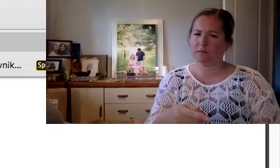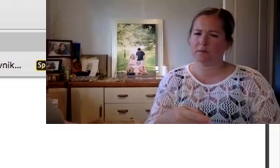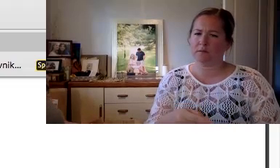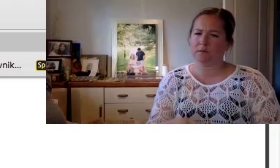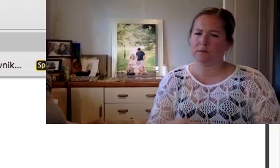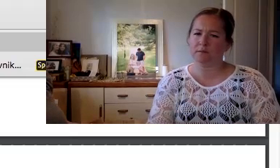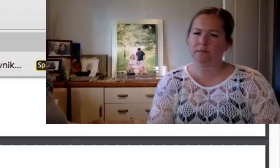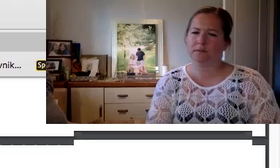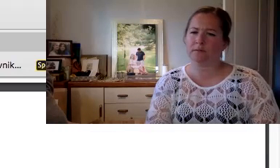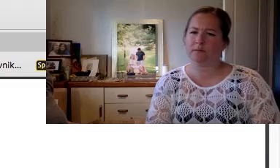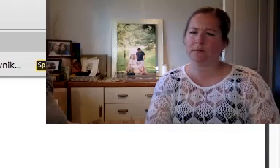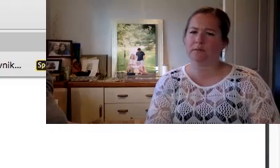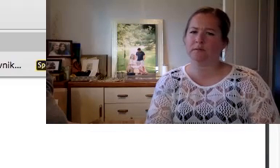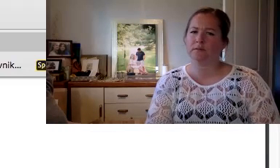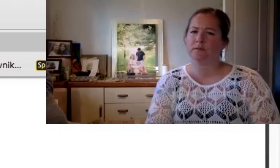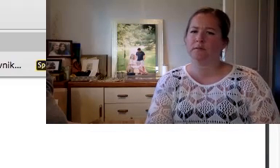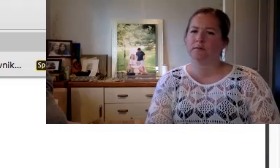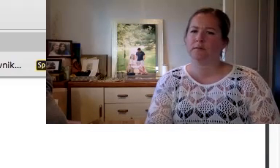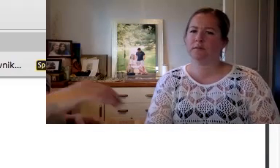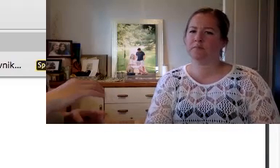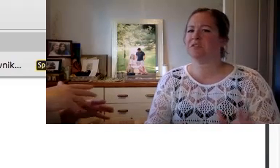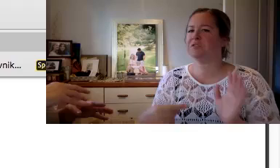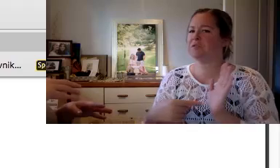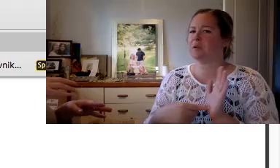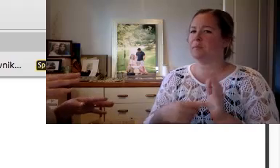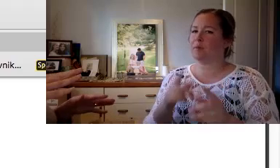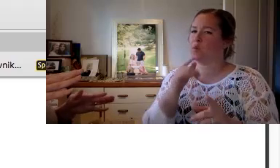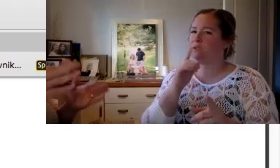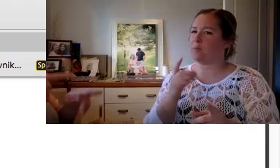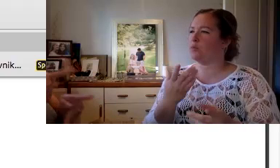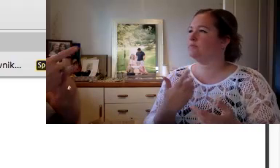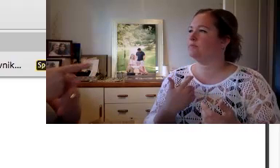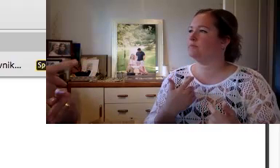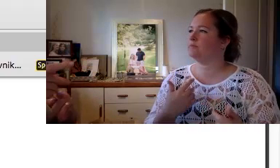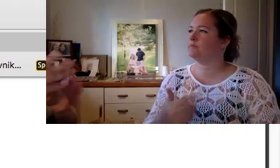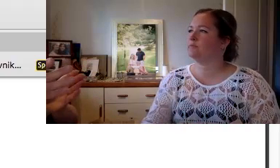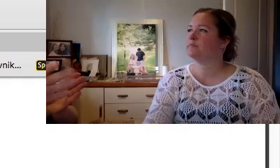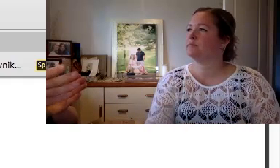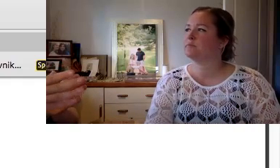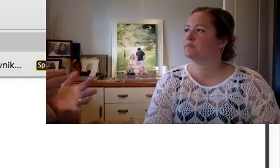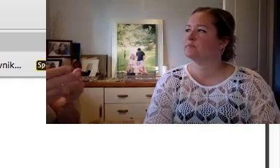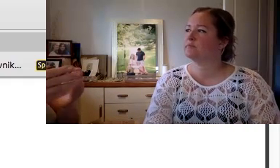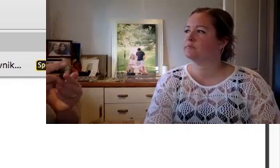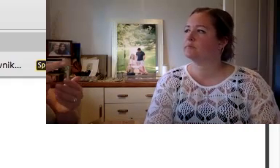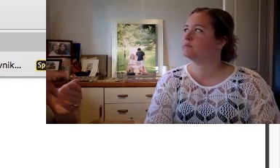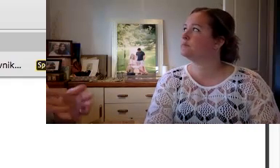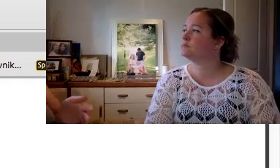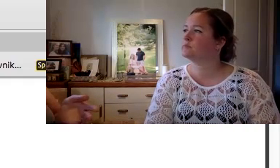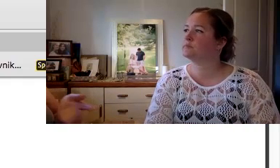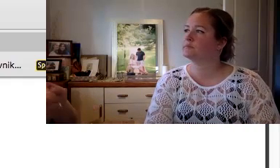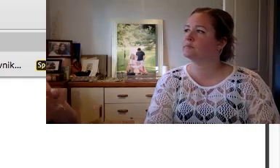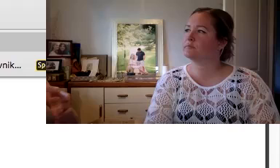So now we'll kind of go through the phrases and we'll practice that. But before we go on, how's everyone feeling?